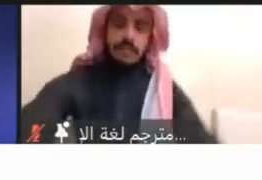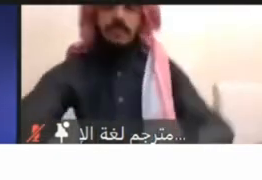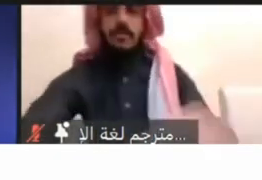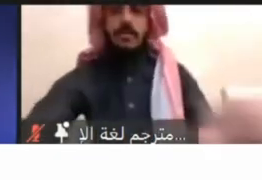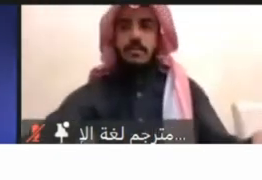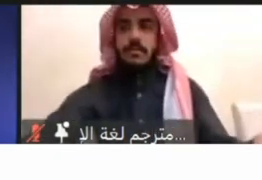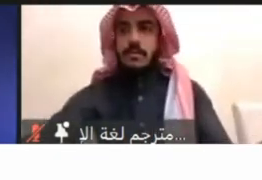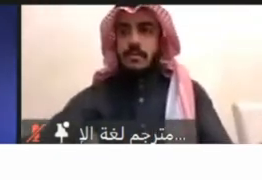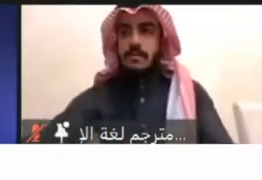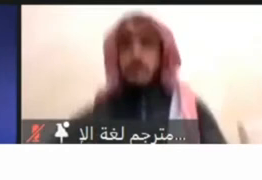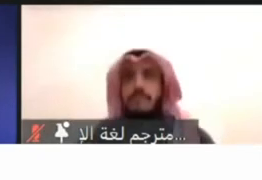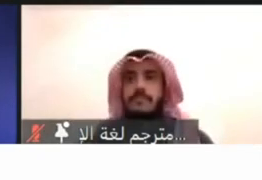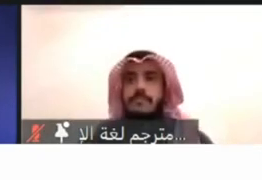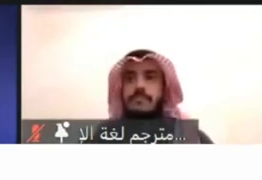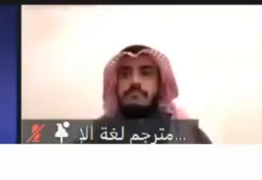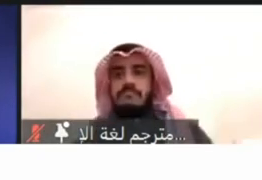Thank you, Dr. Wajdi.